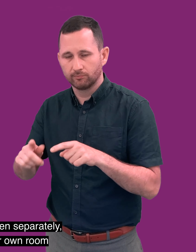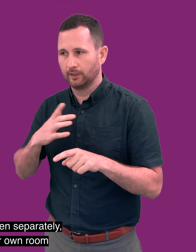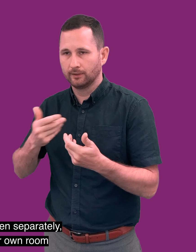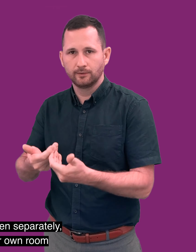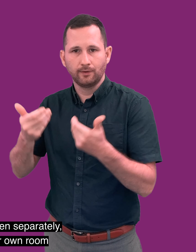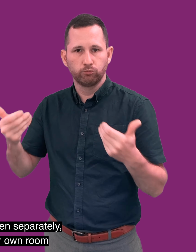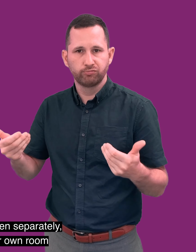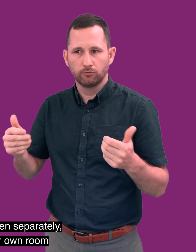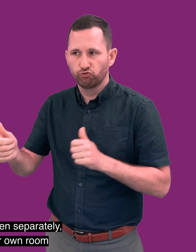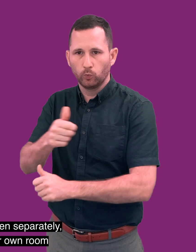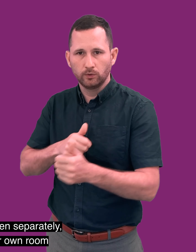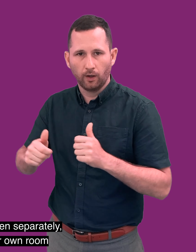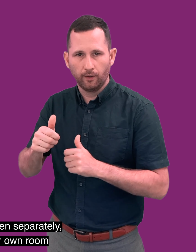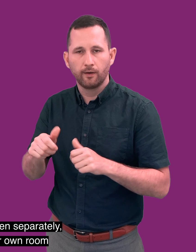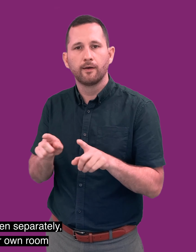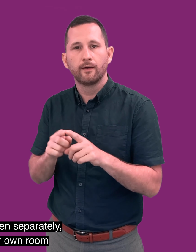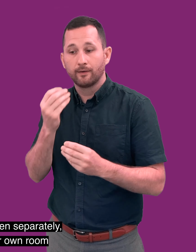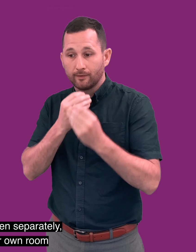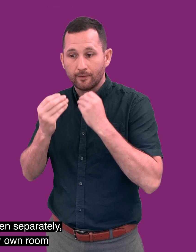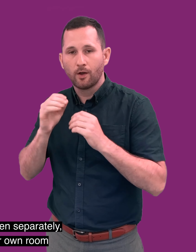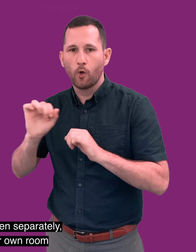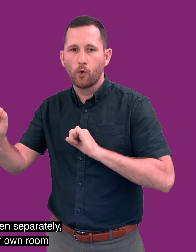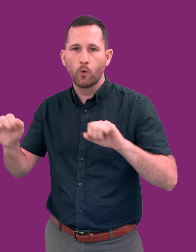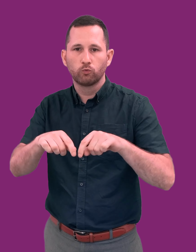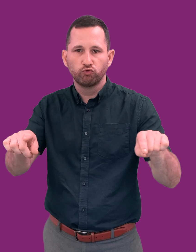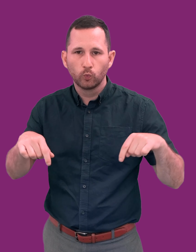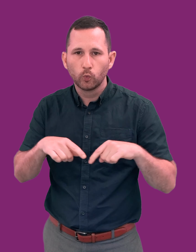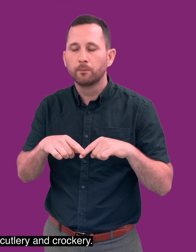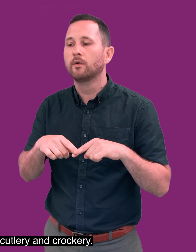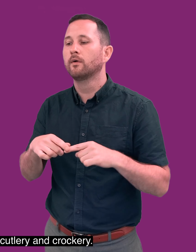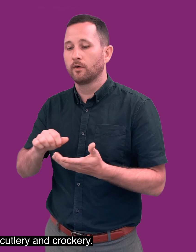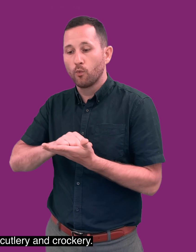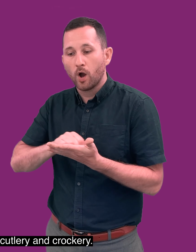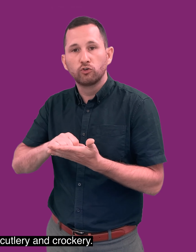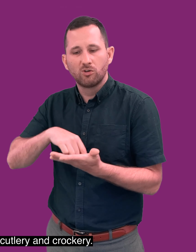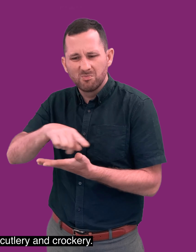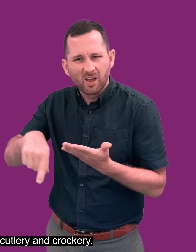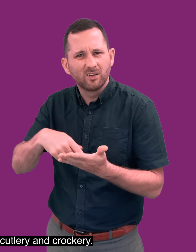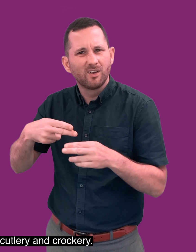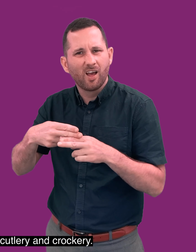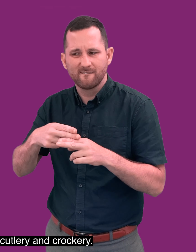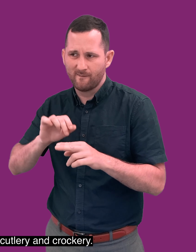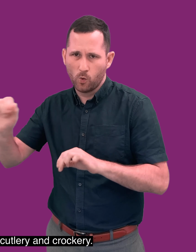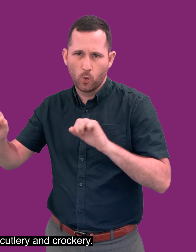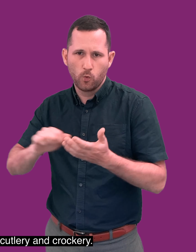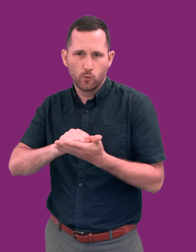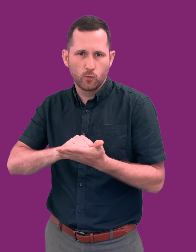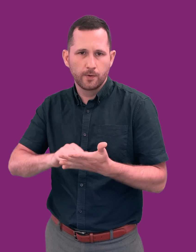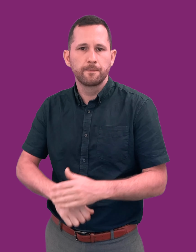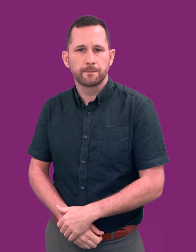Use the kitchen separately, eat in their own room and wash their own cutlery and